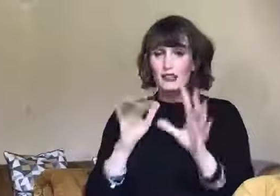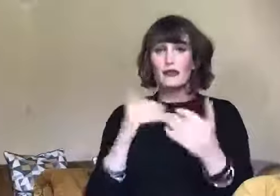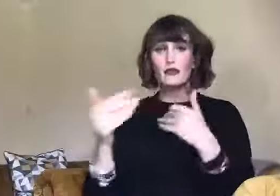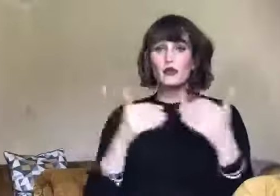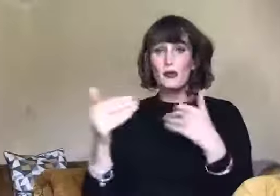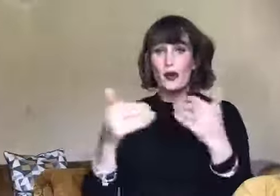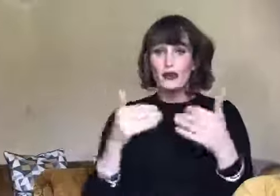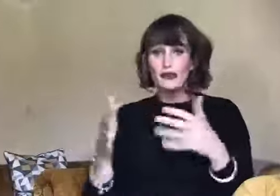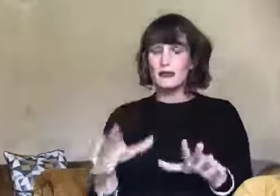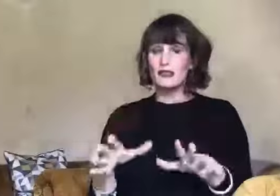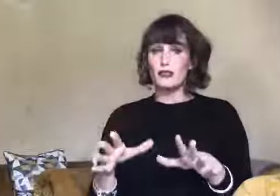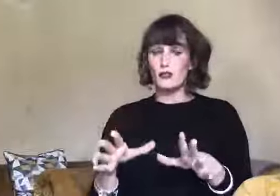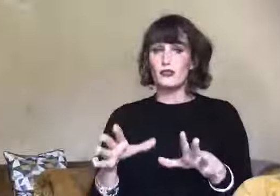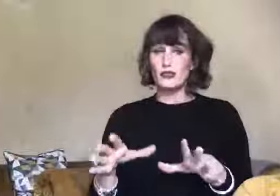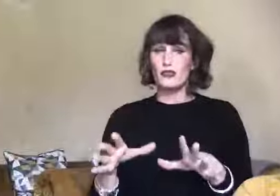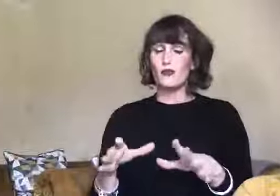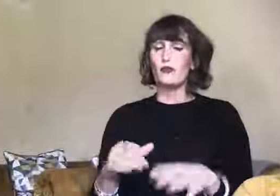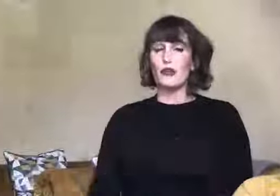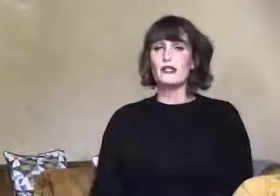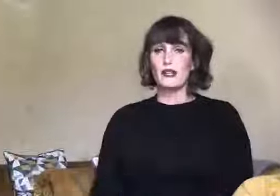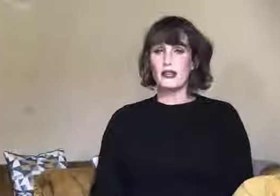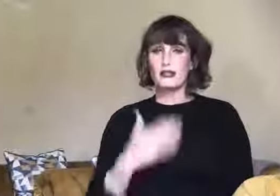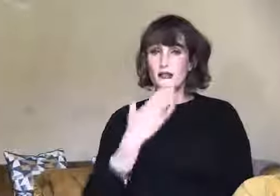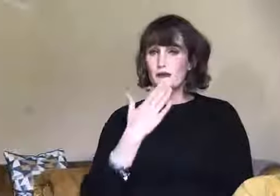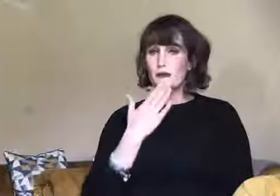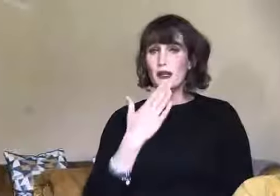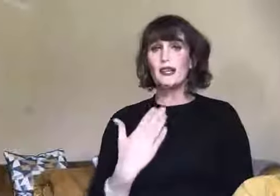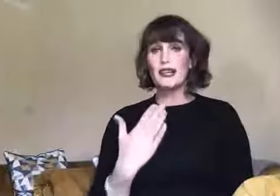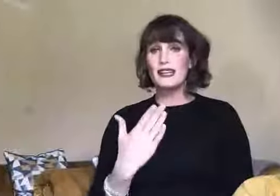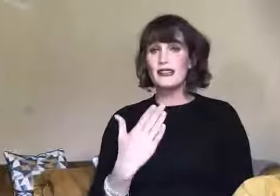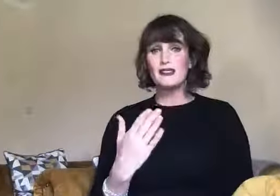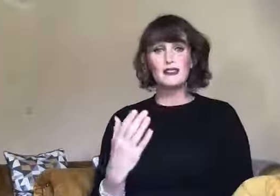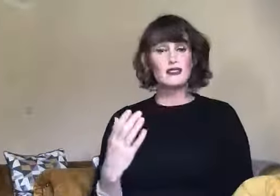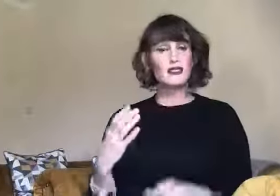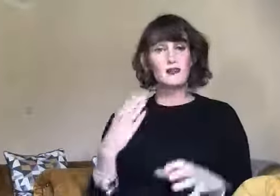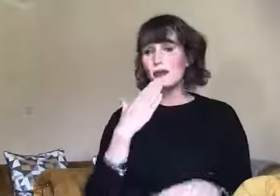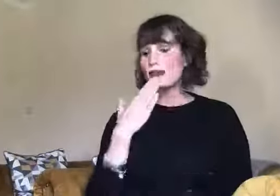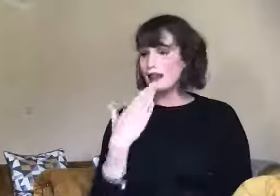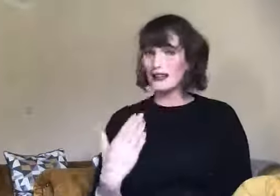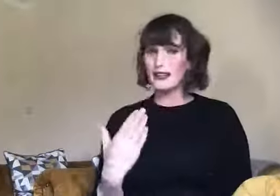actually sort of pass this message on to them, which is please